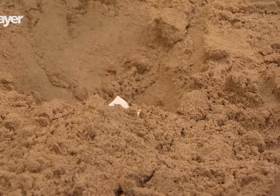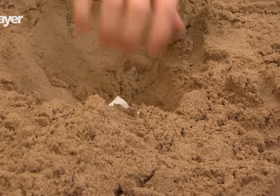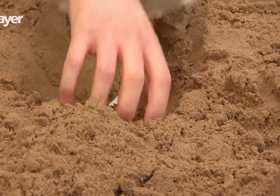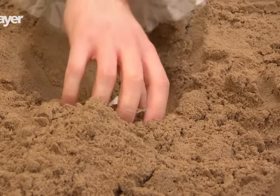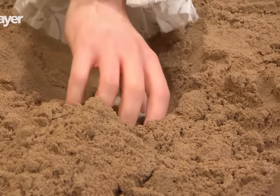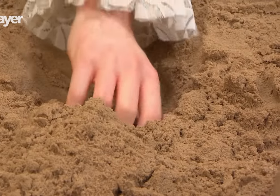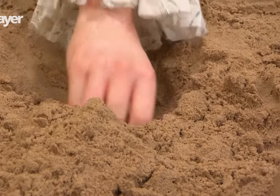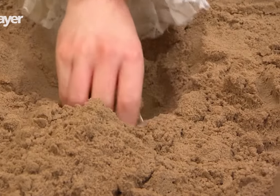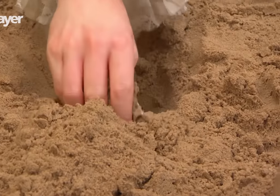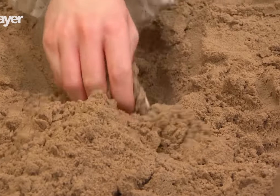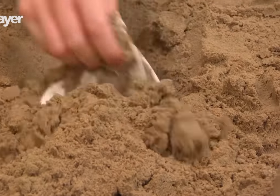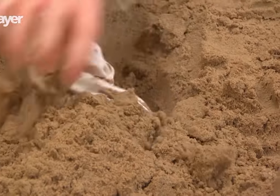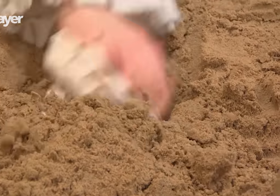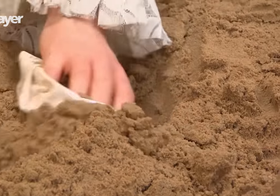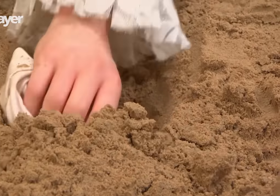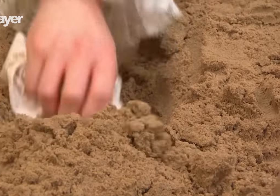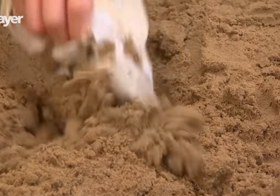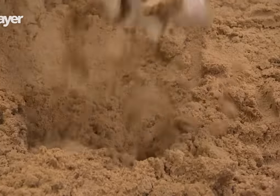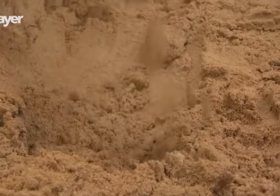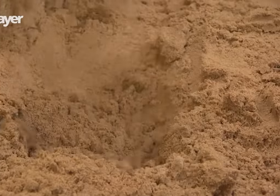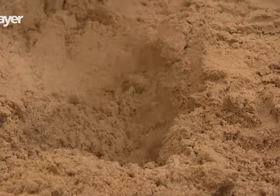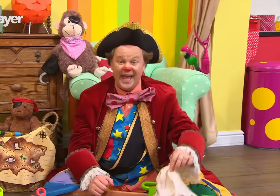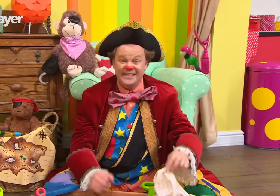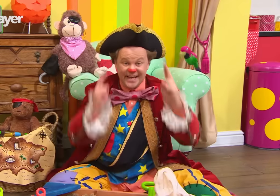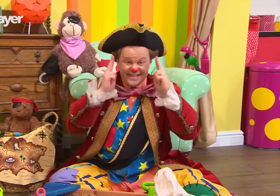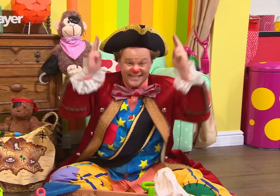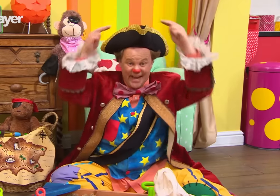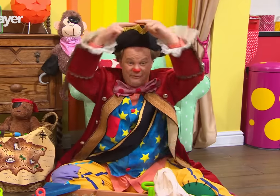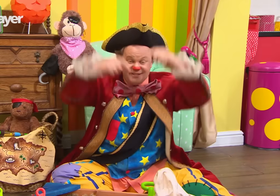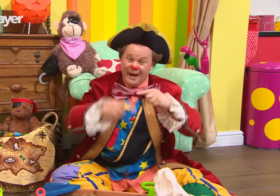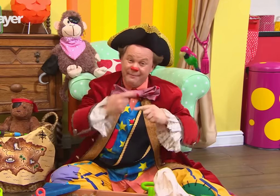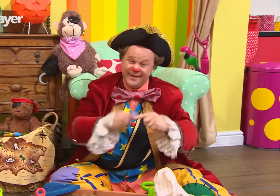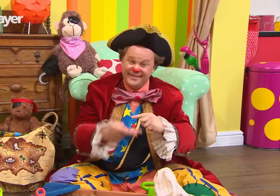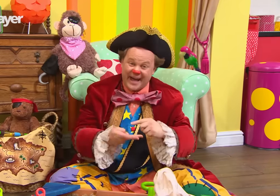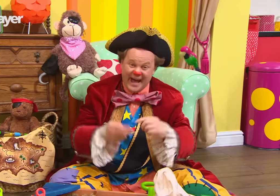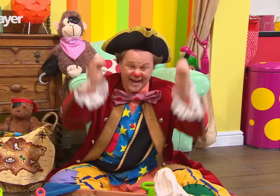Look, I found the first piece of treasure. It's Chef Tumble's hat.